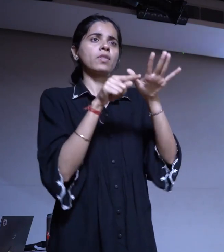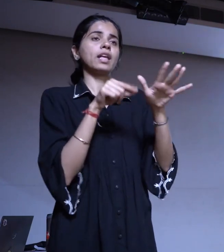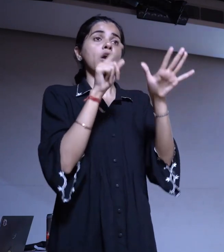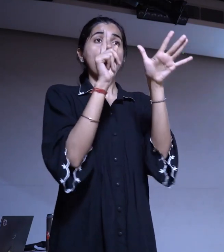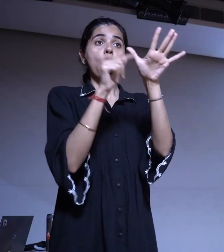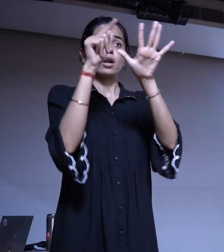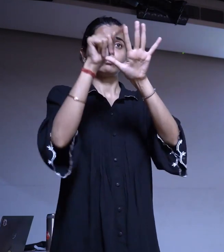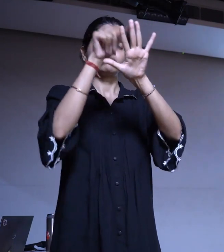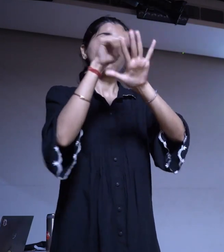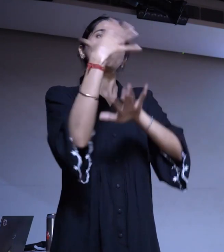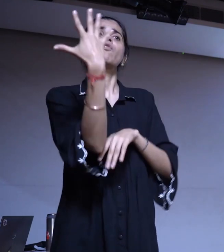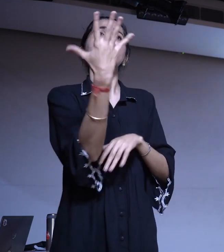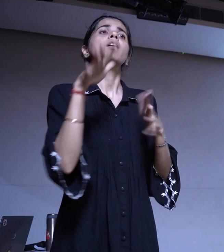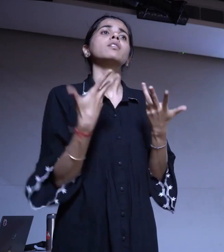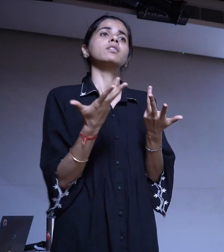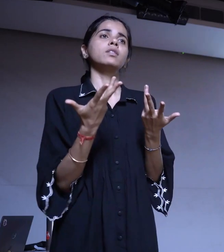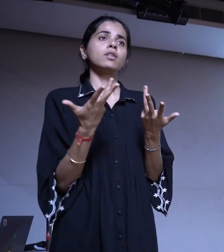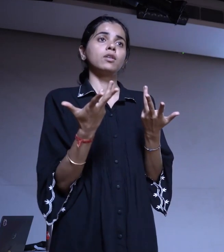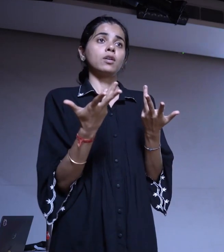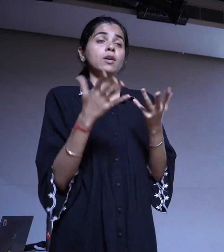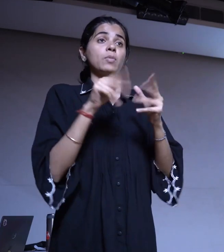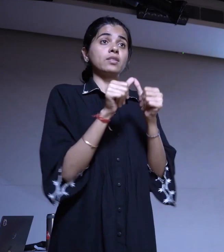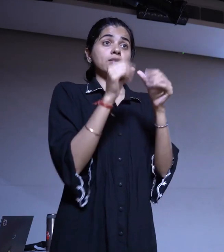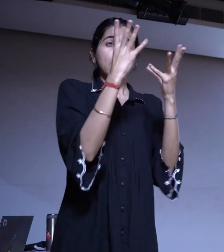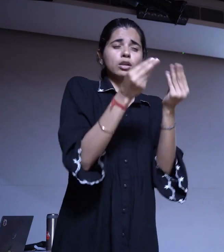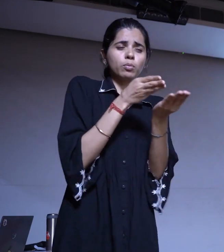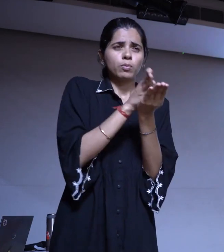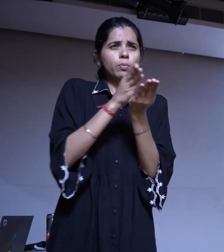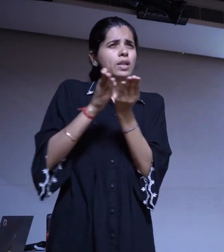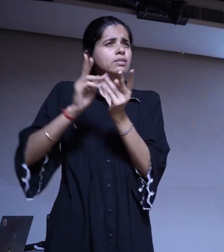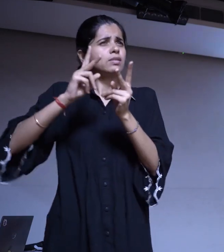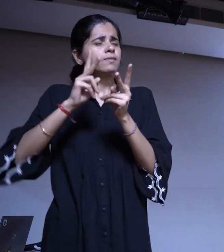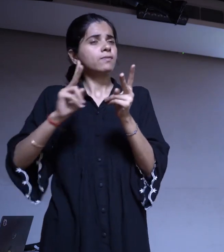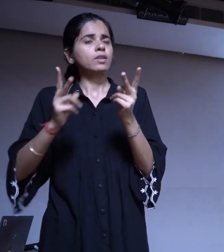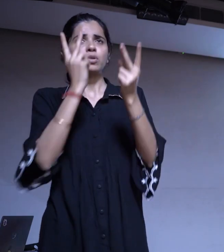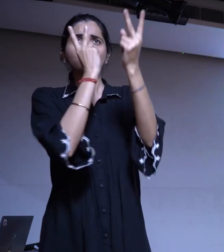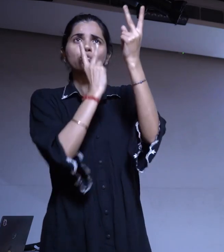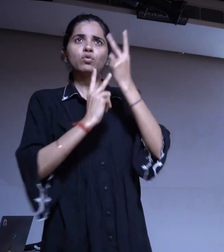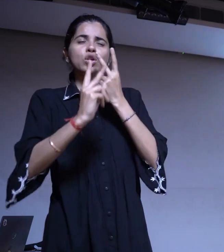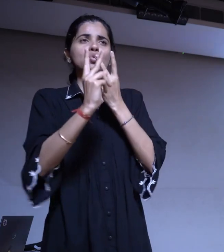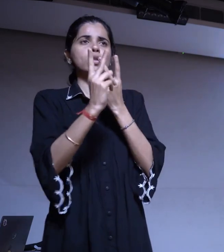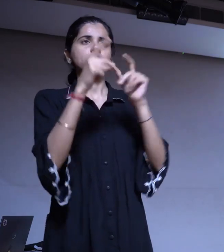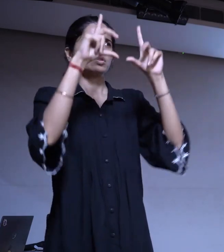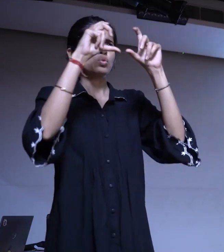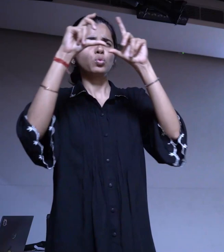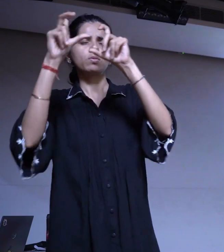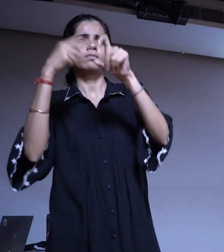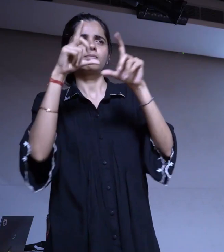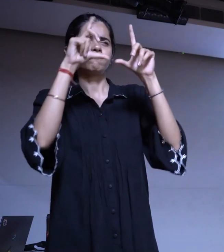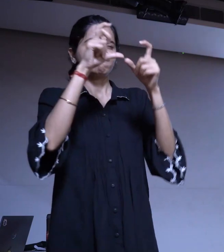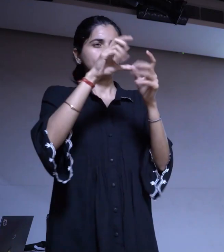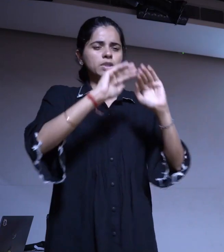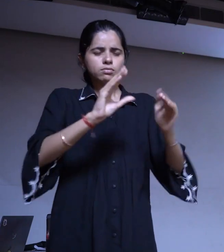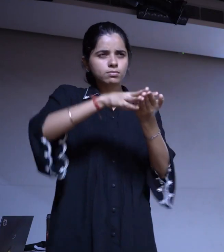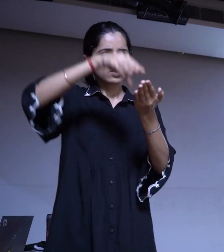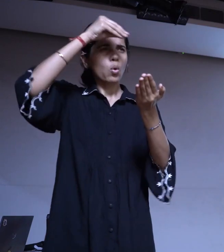five so that's symbol identification then you need arithmetic operations and you need visual working memory also so